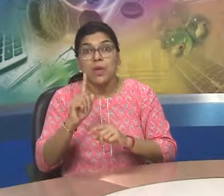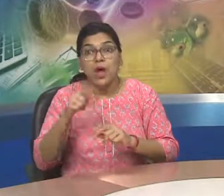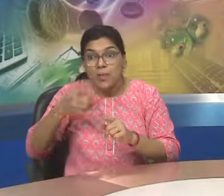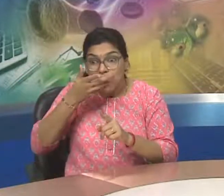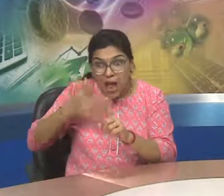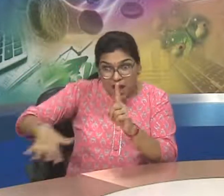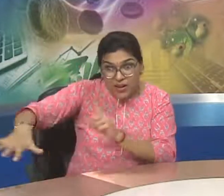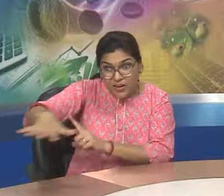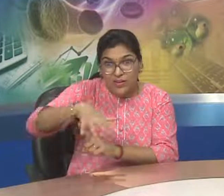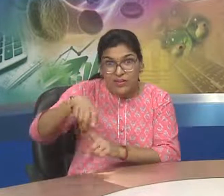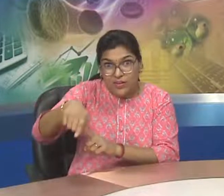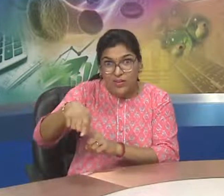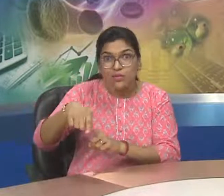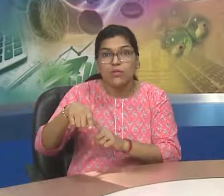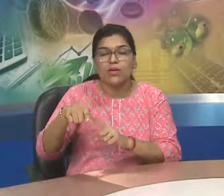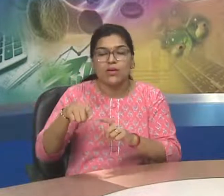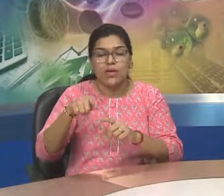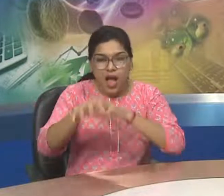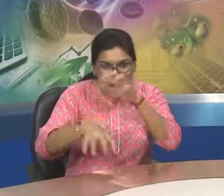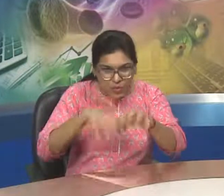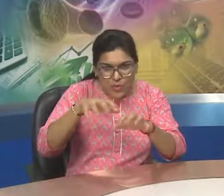life in it.